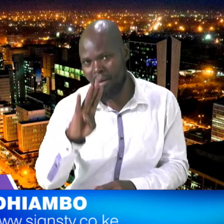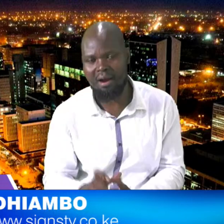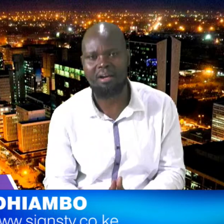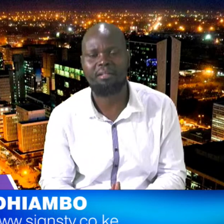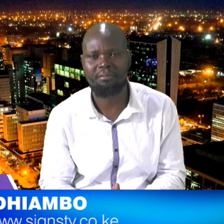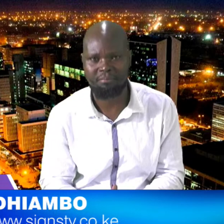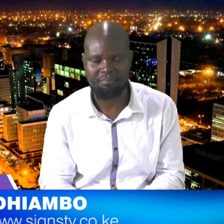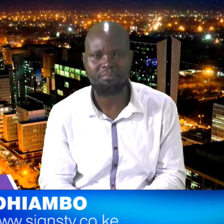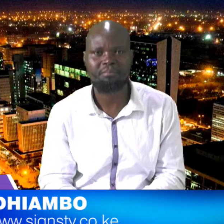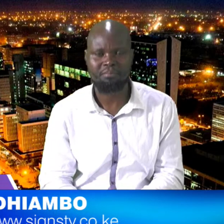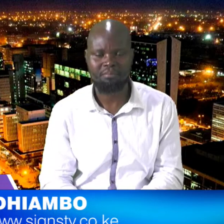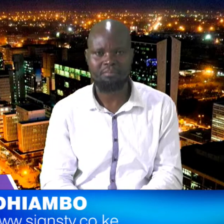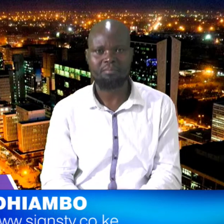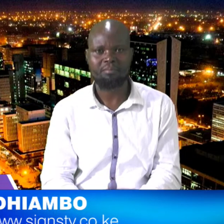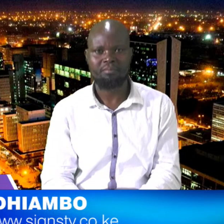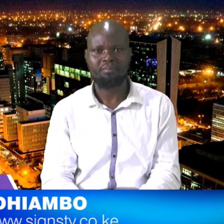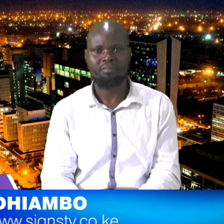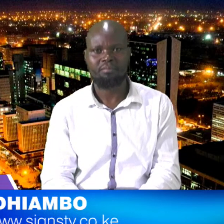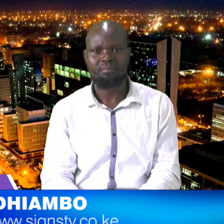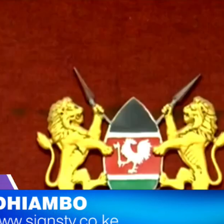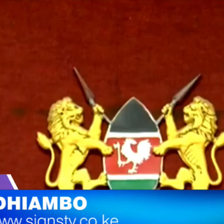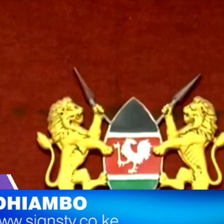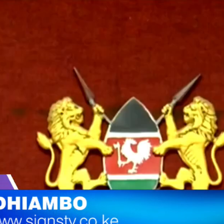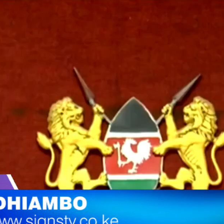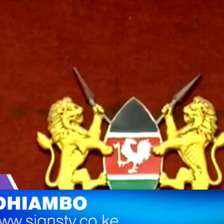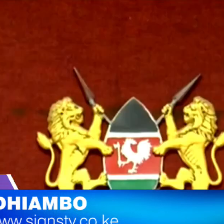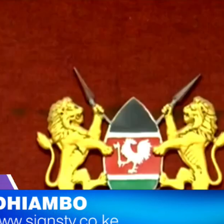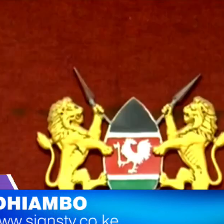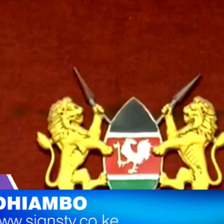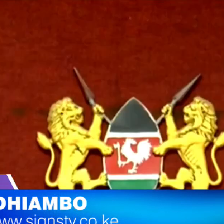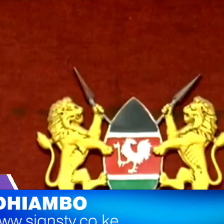second accused, Maribe.